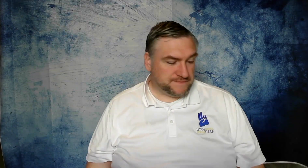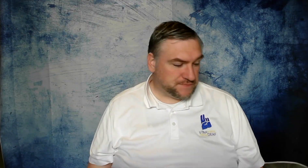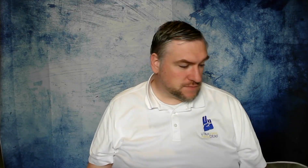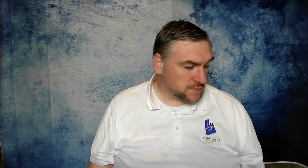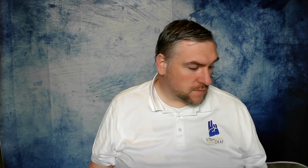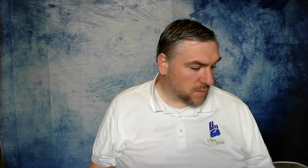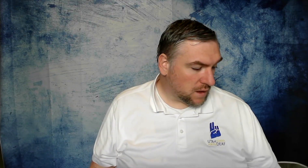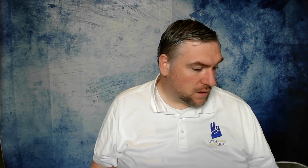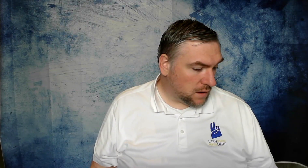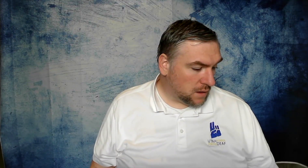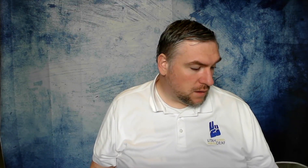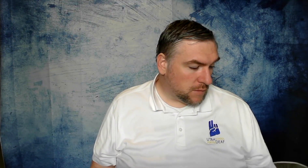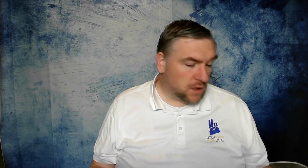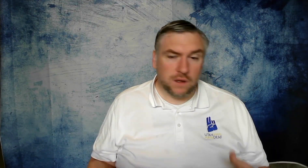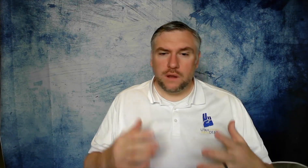that's what's important.